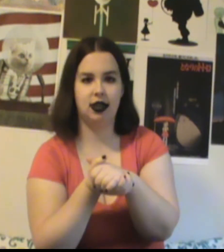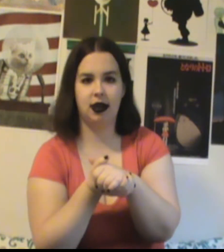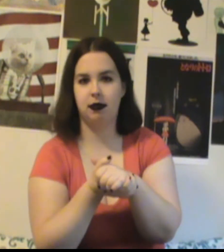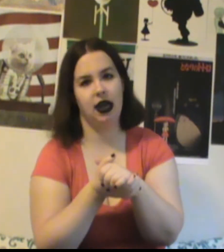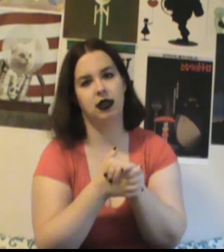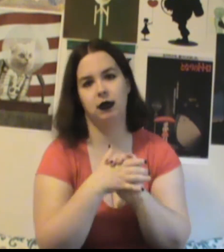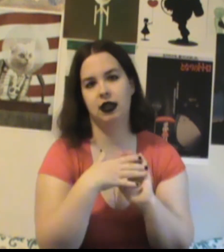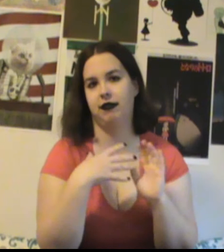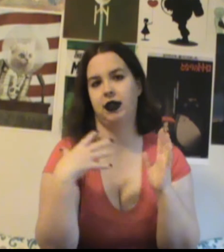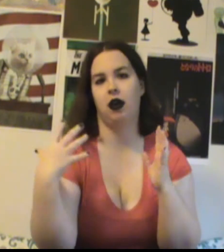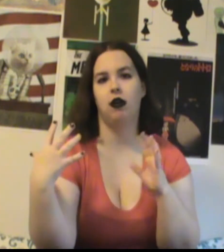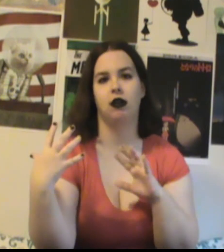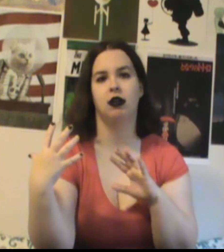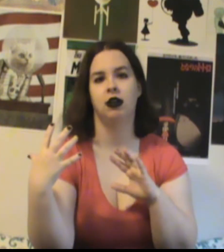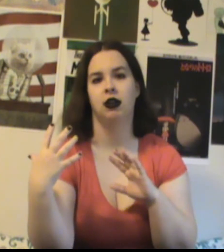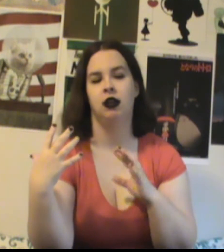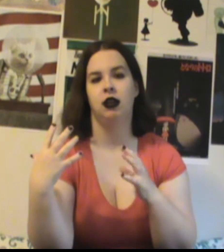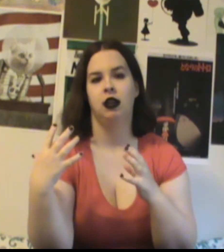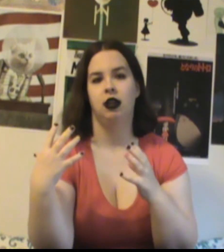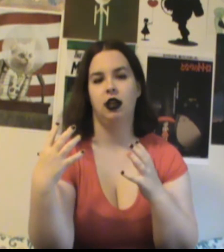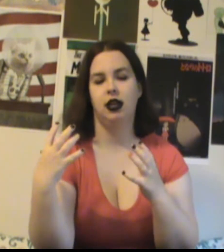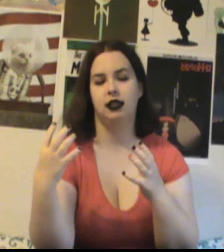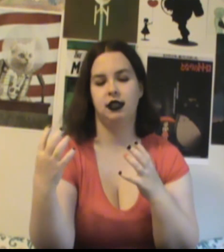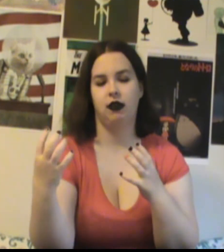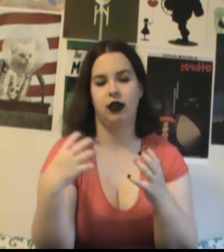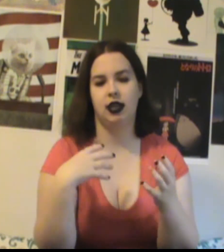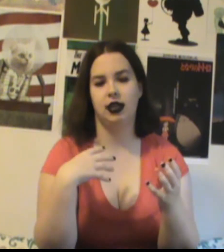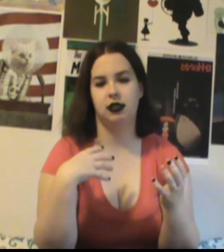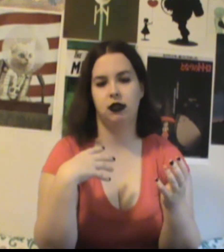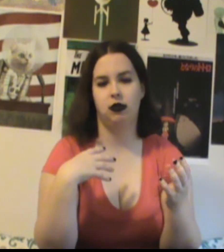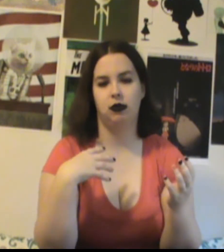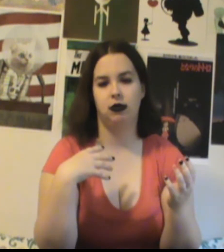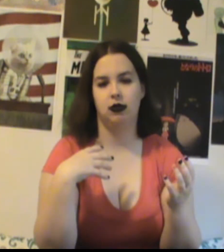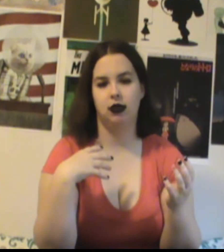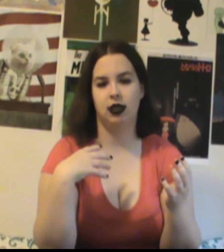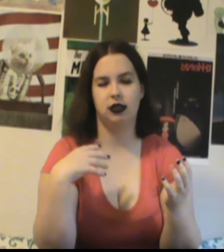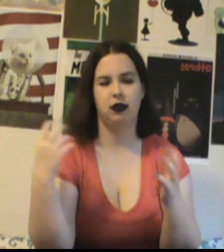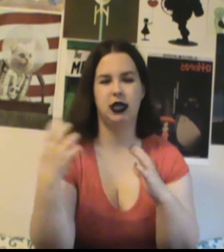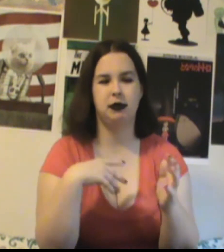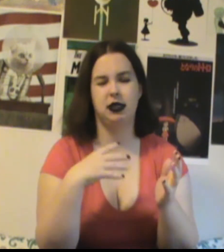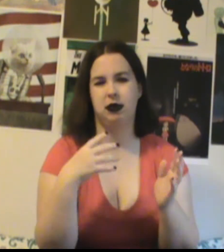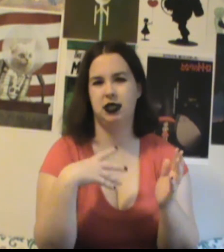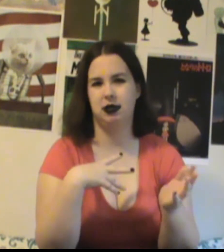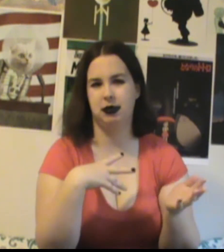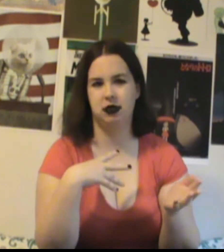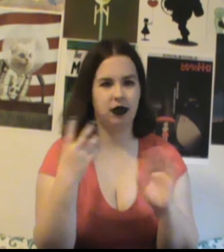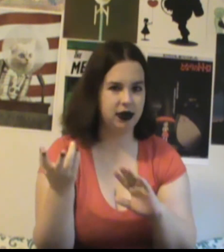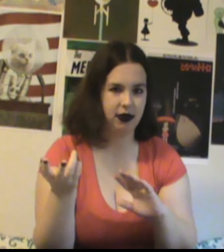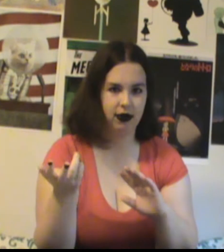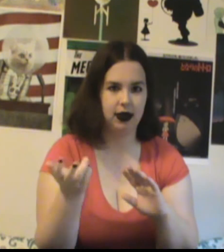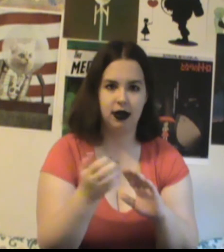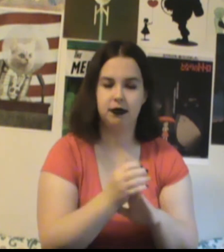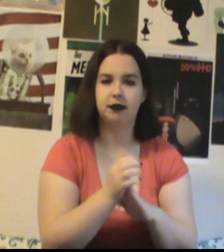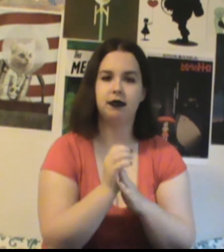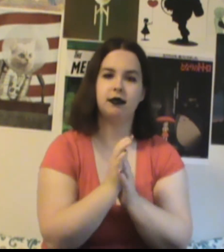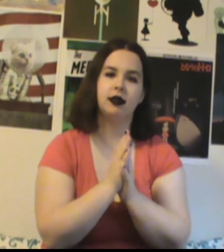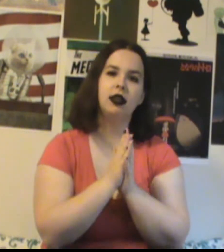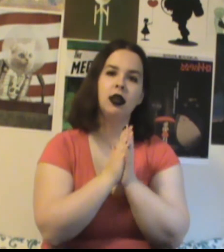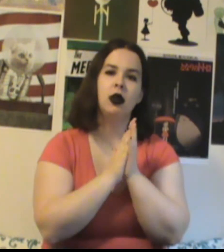get behind the wheel of the car and stuff like that, so that sort of explains why she's been driven everywhere.